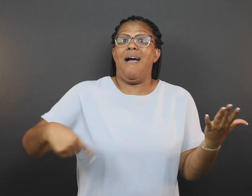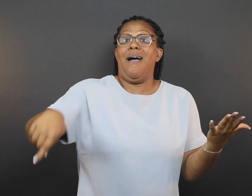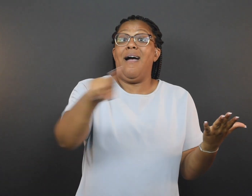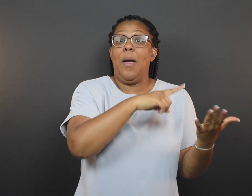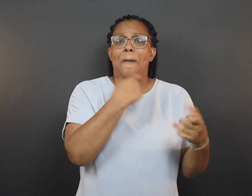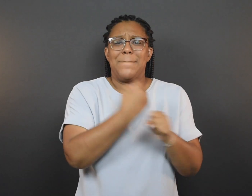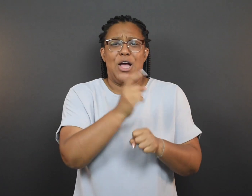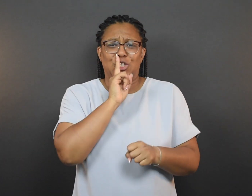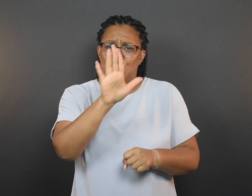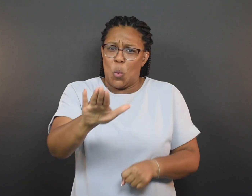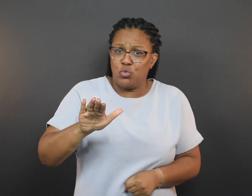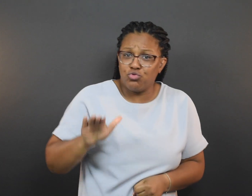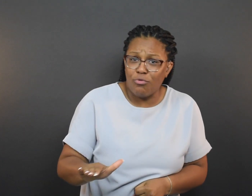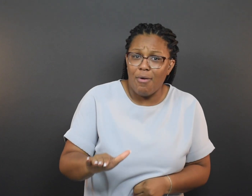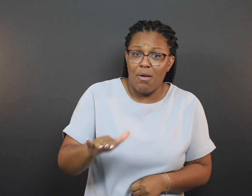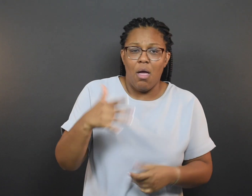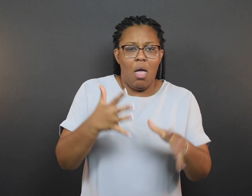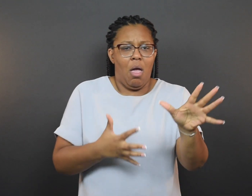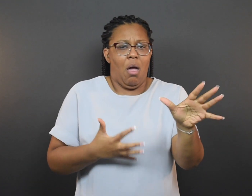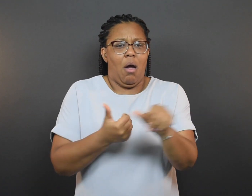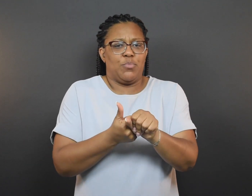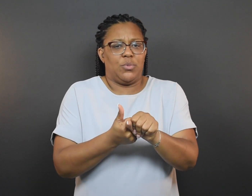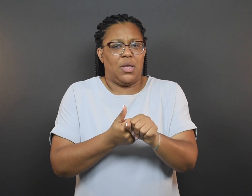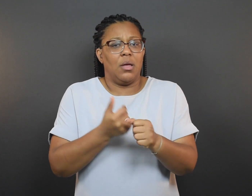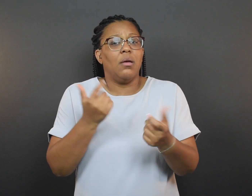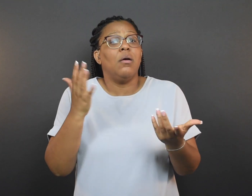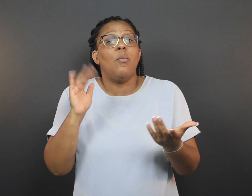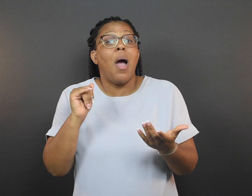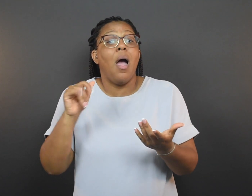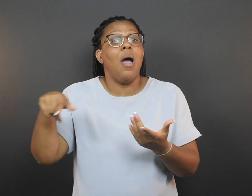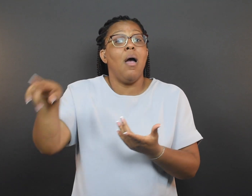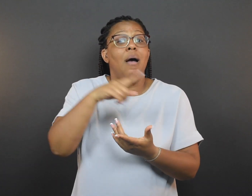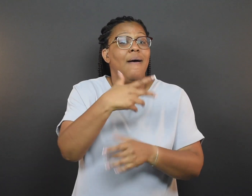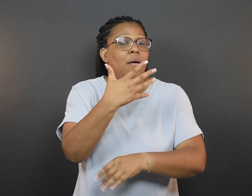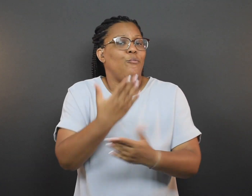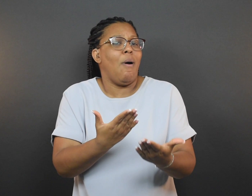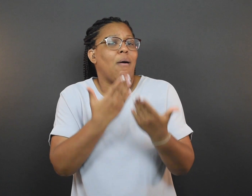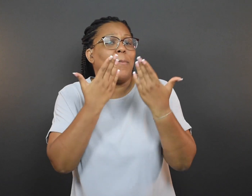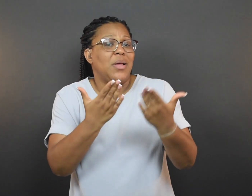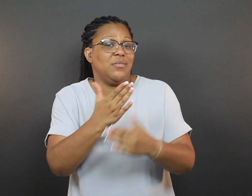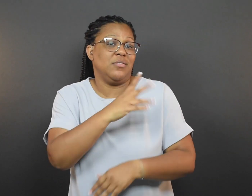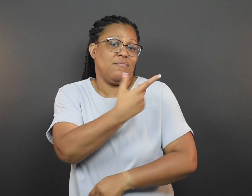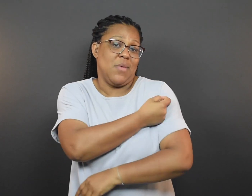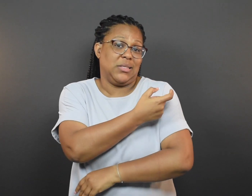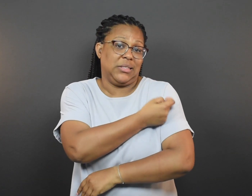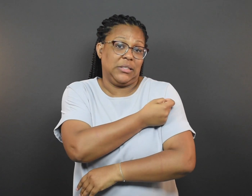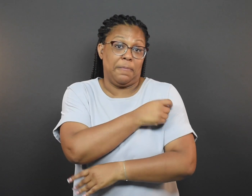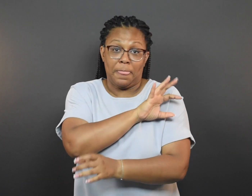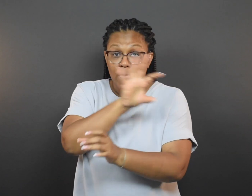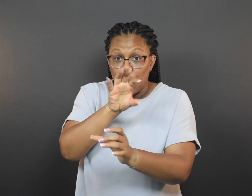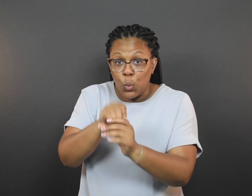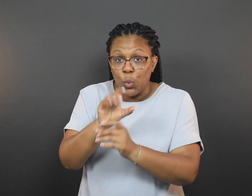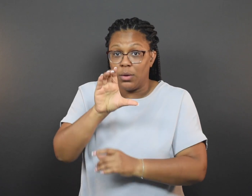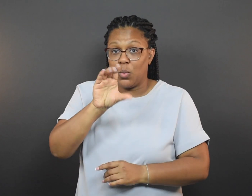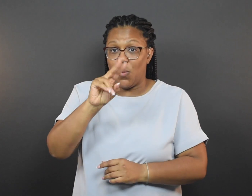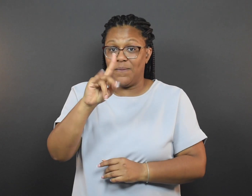your child is up to date on all recommended vaccines, including